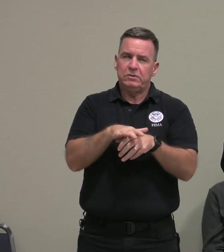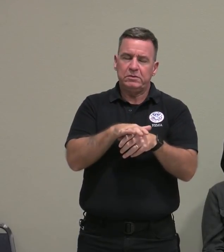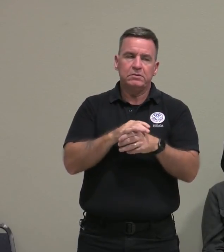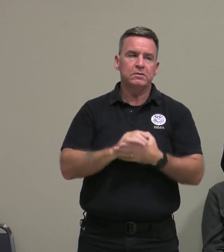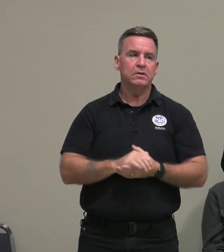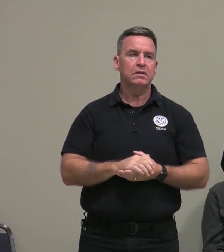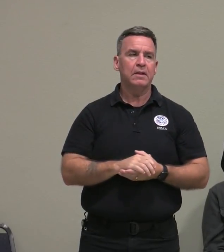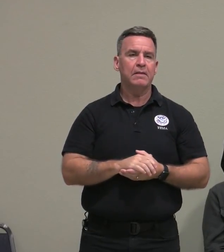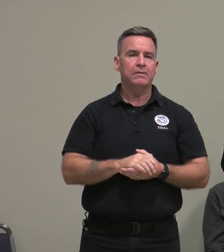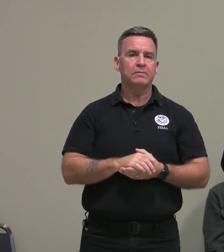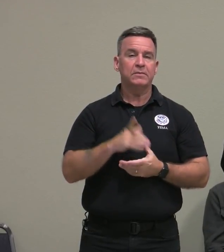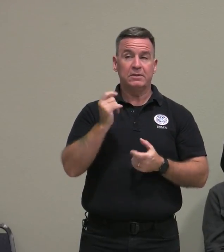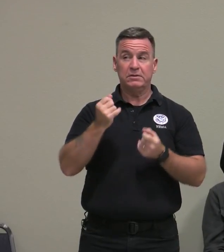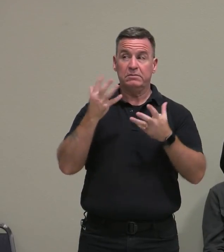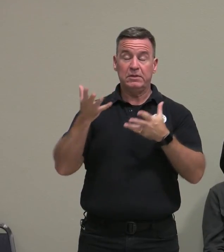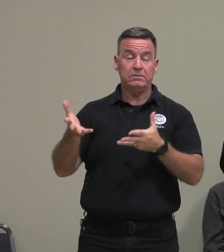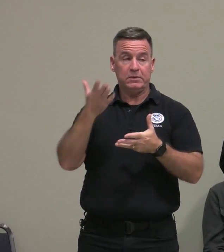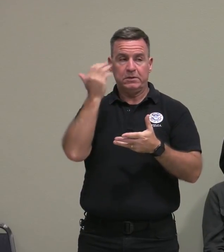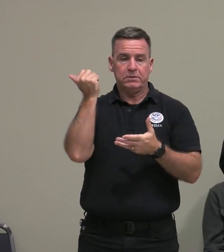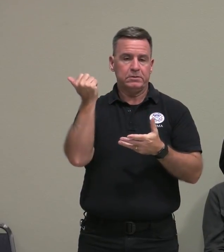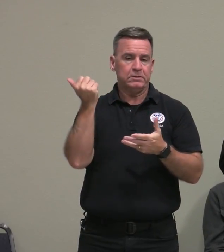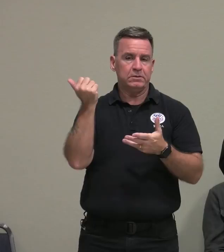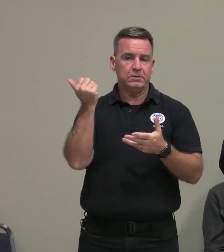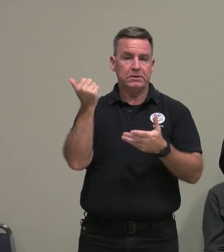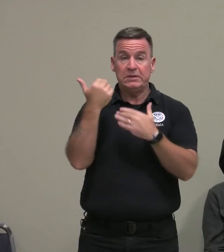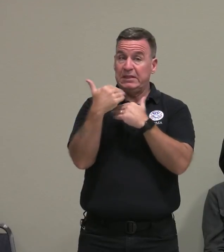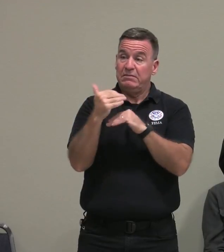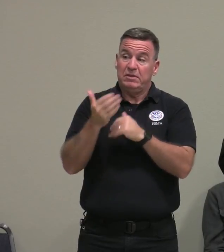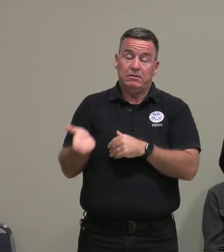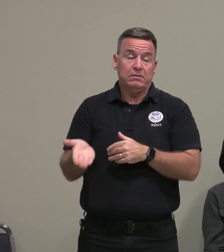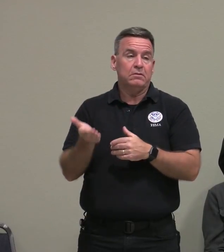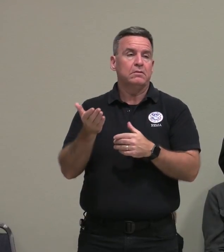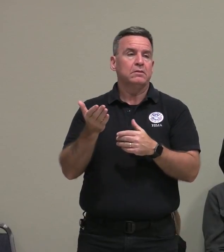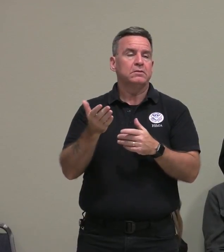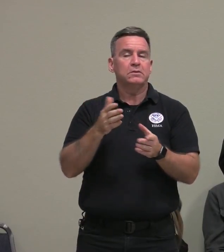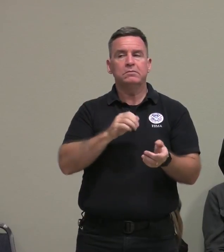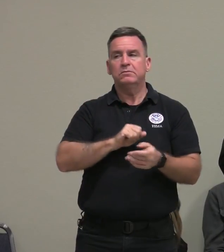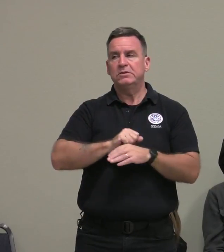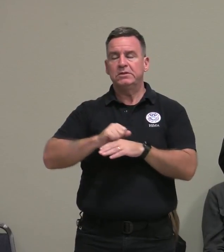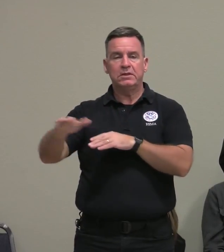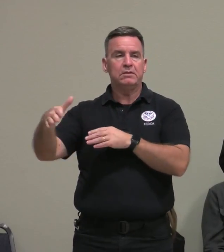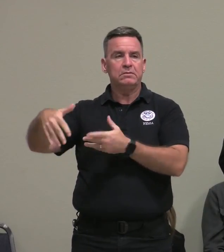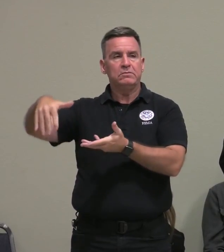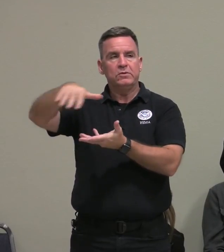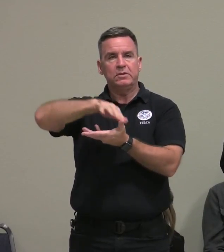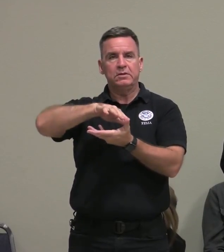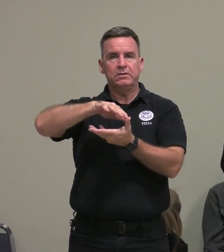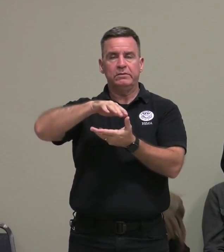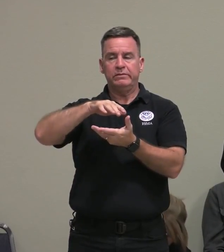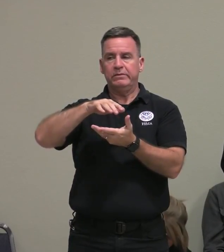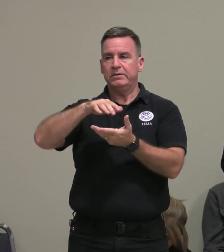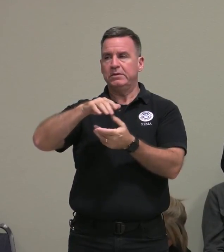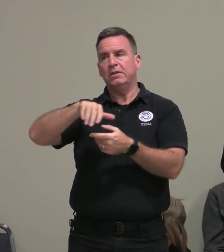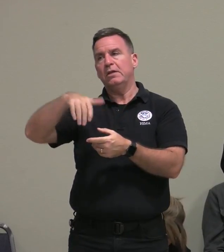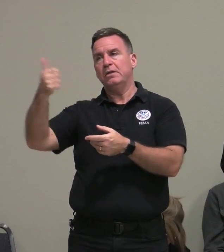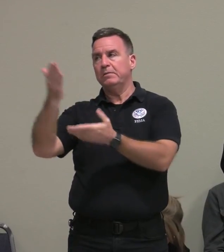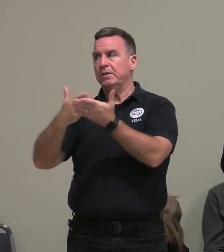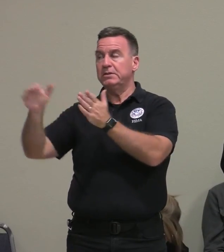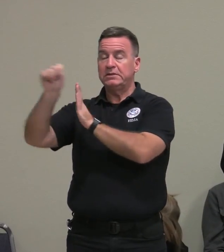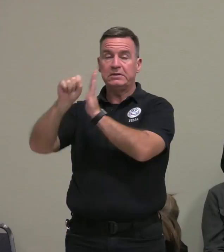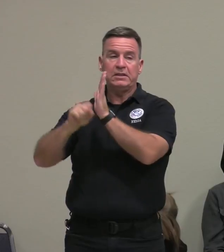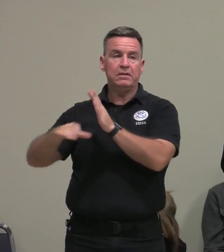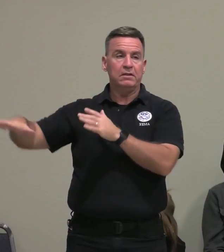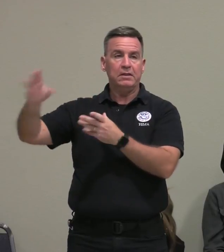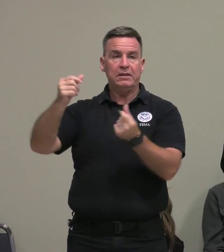to that high of a degree because it's limited. So we will be moving the debris at landfills in other parts of the